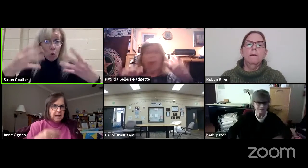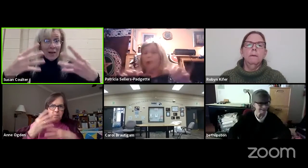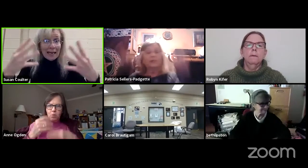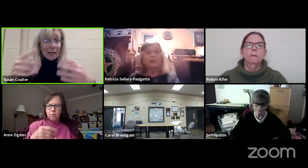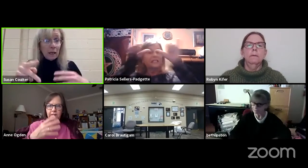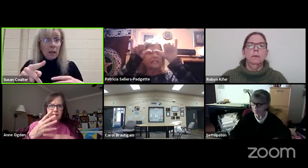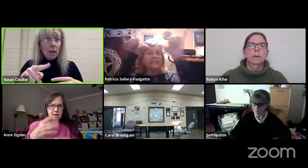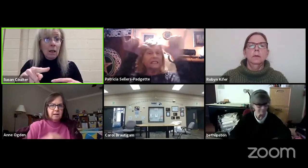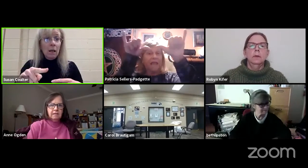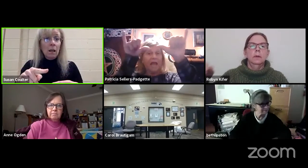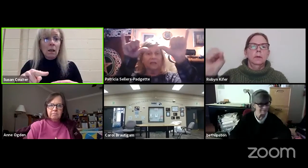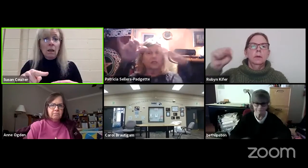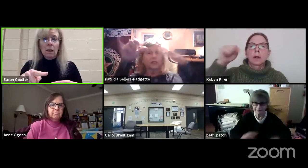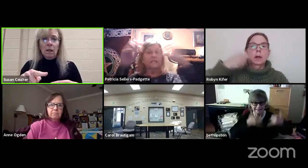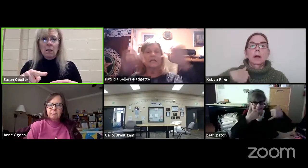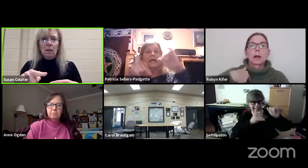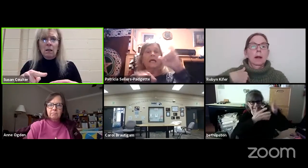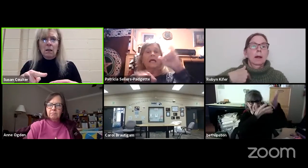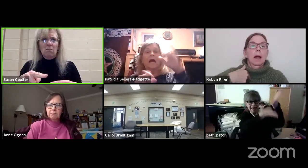not moving?